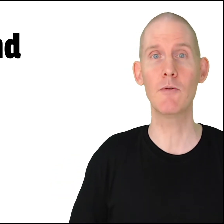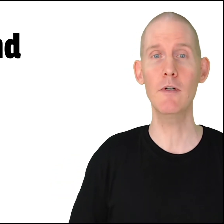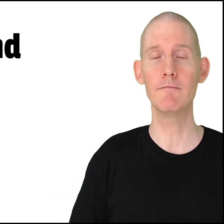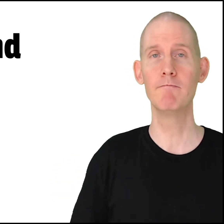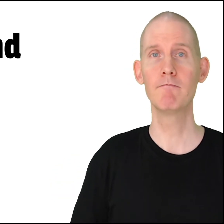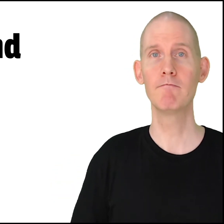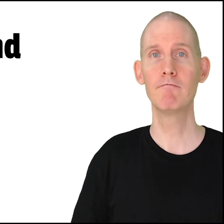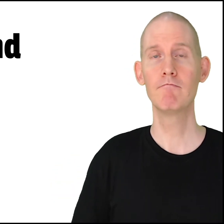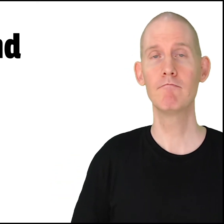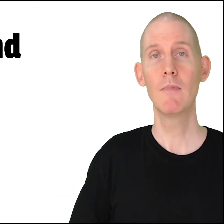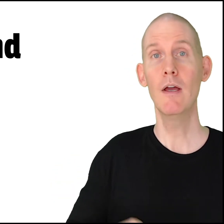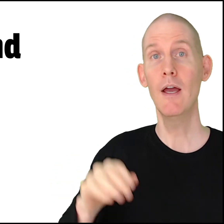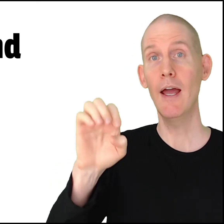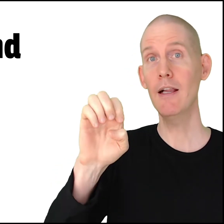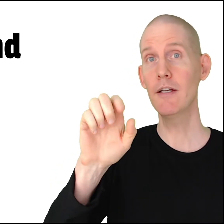word. Ellis